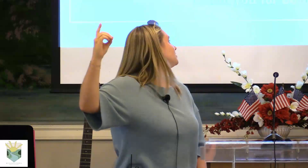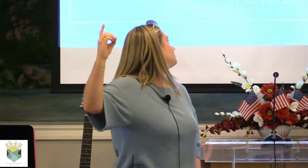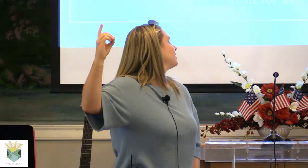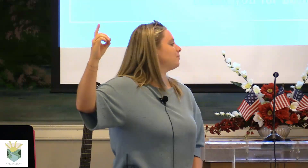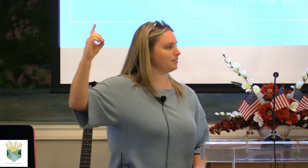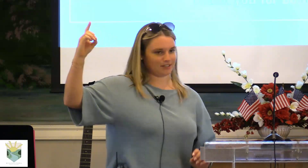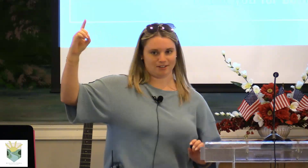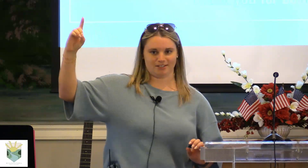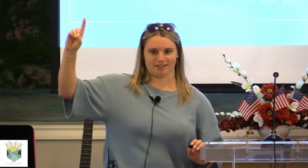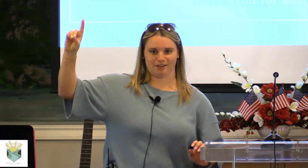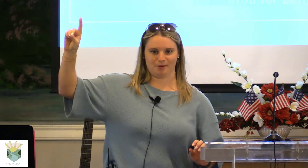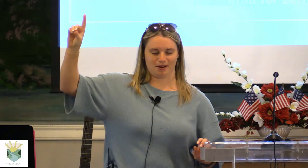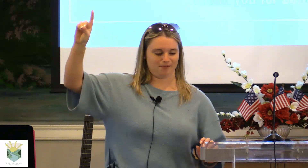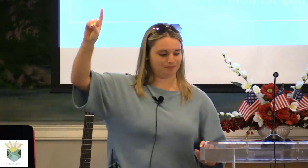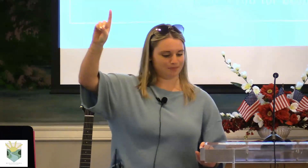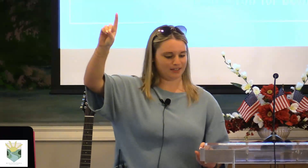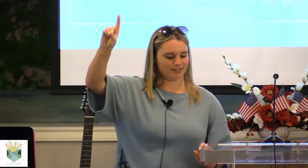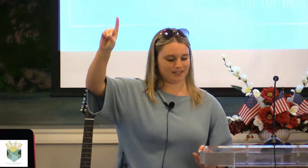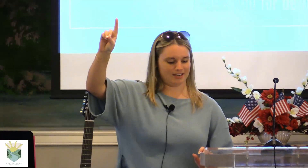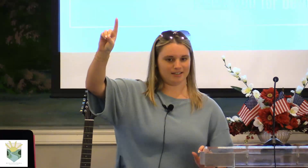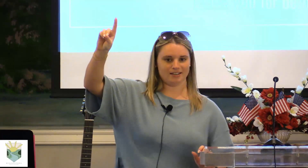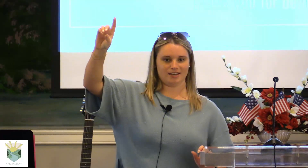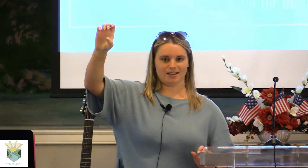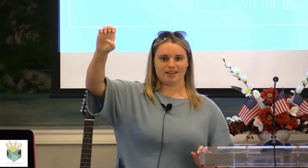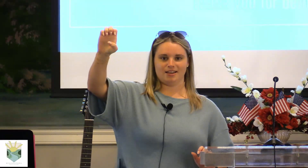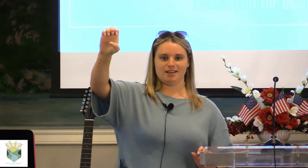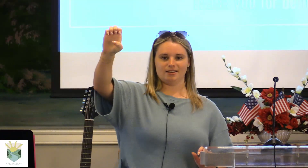up here so you could see it a little bit better. D, E,